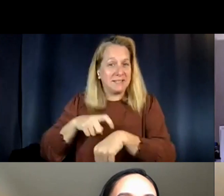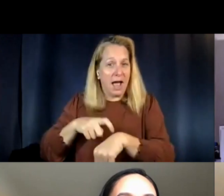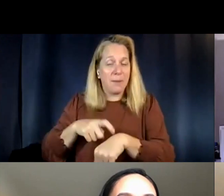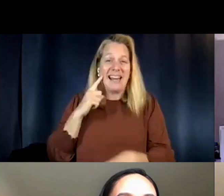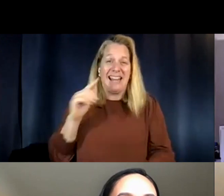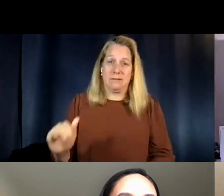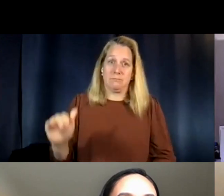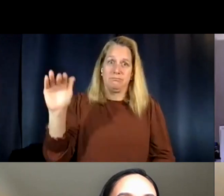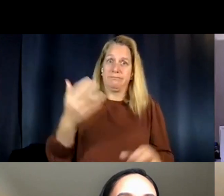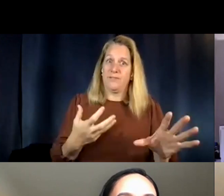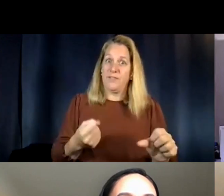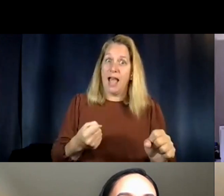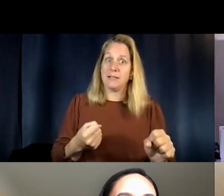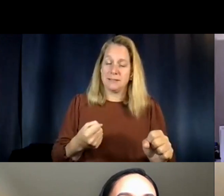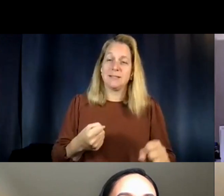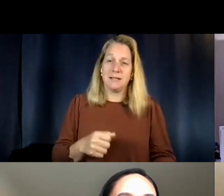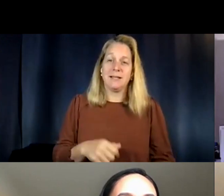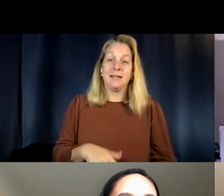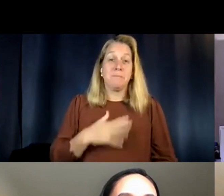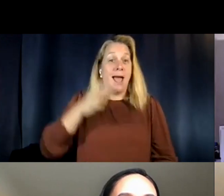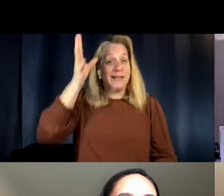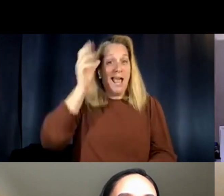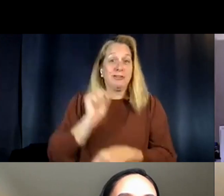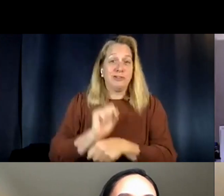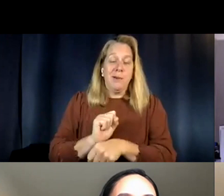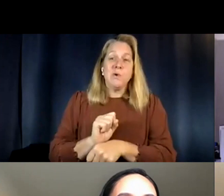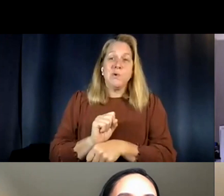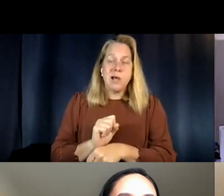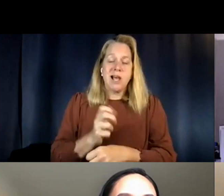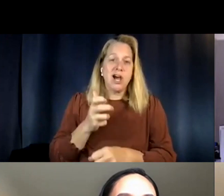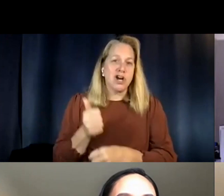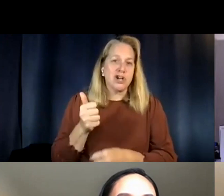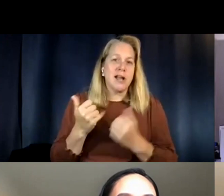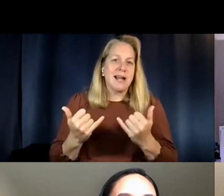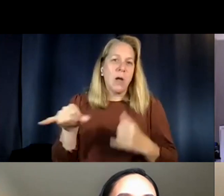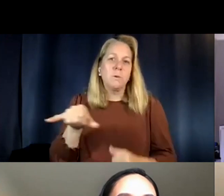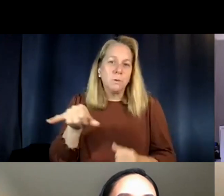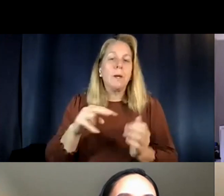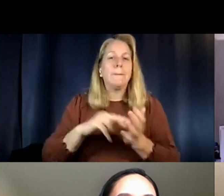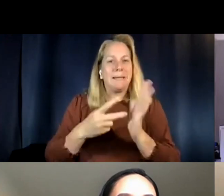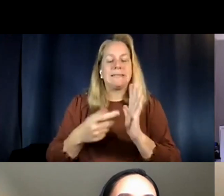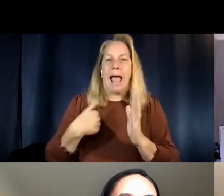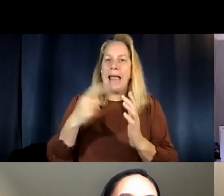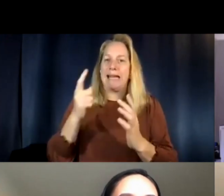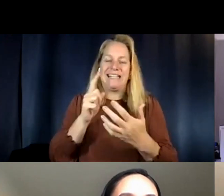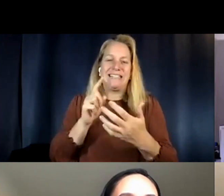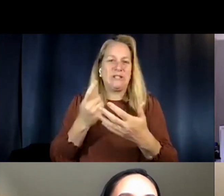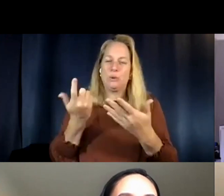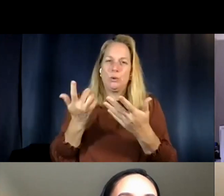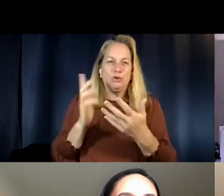fast. And my dad job gets harder too. So that means I need to fit in as much as I